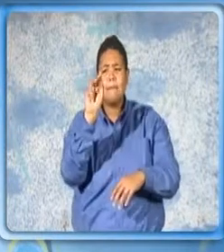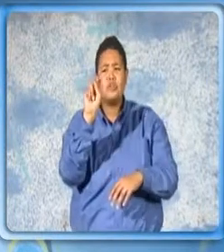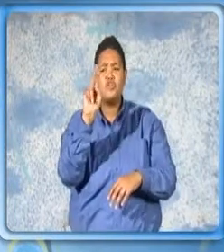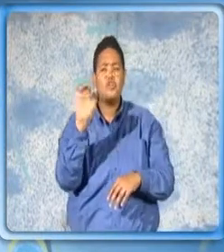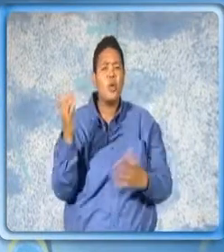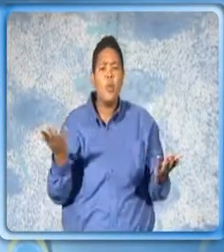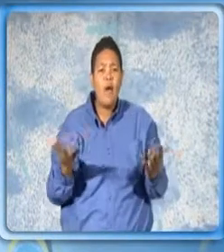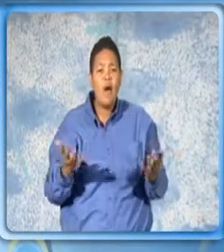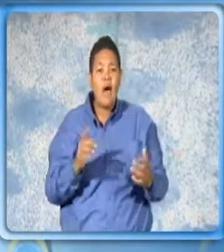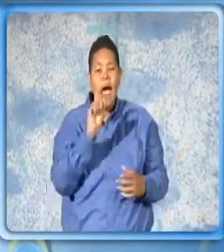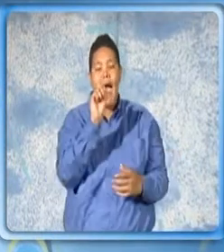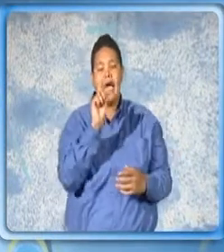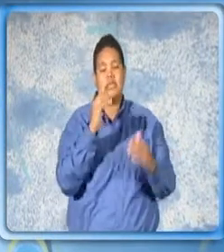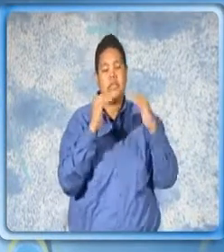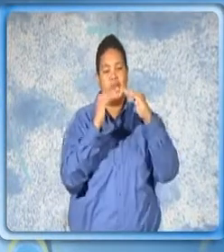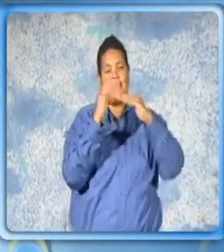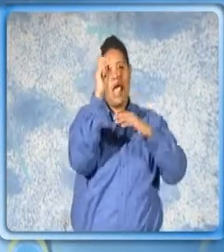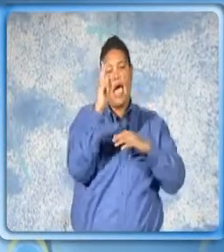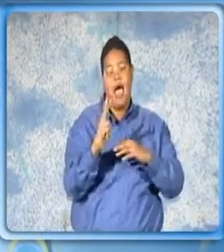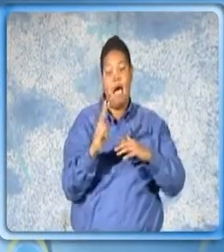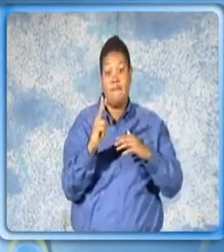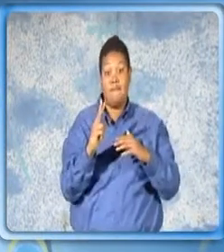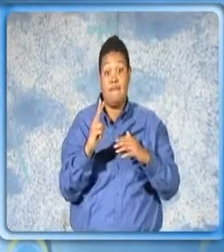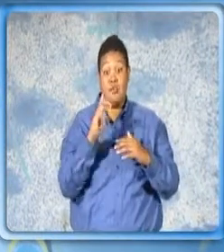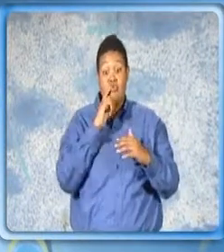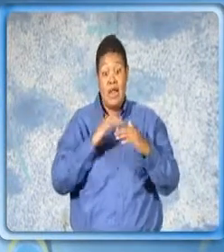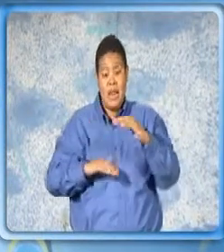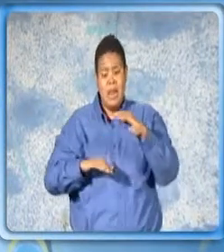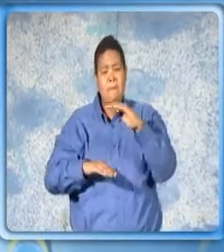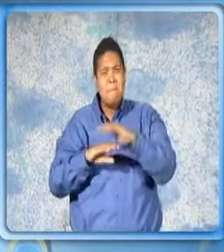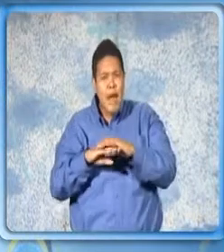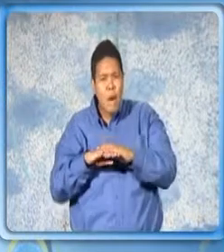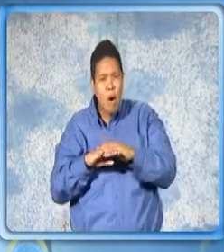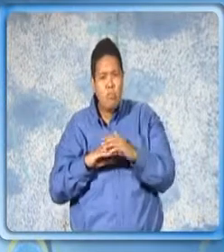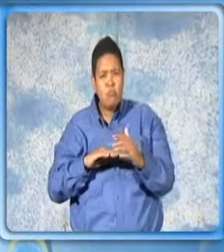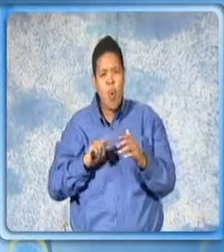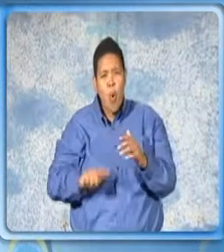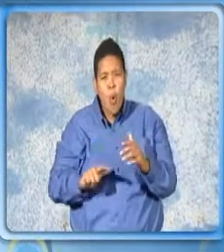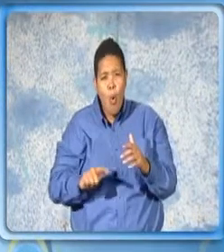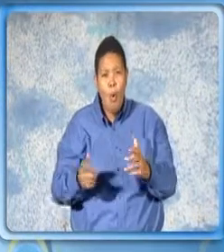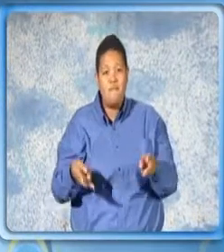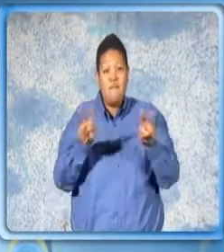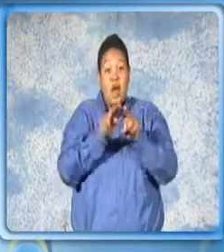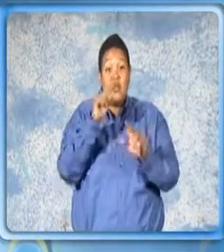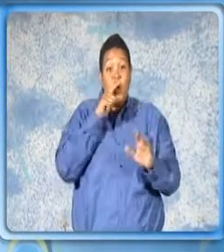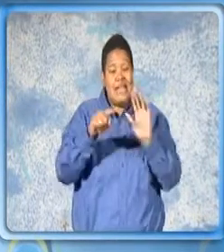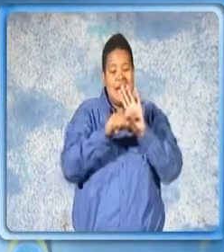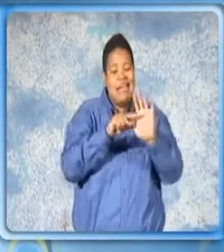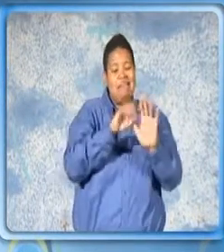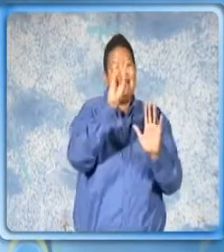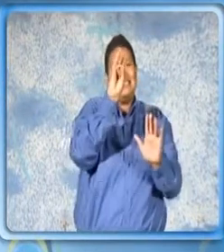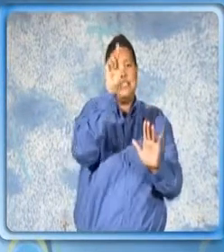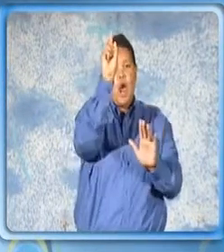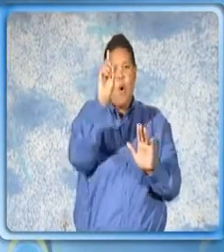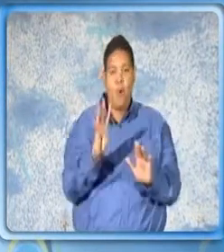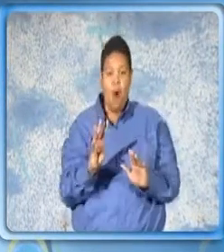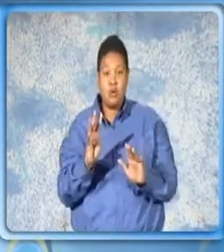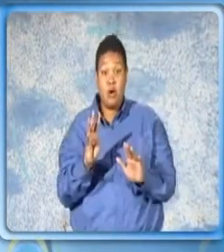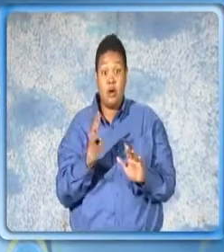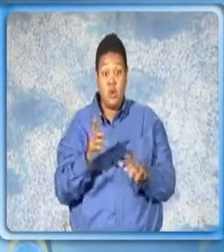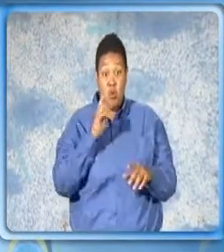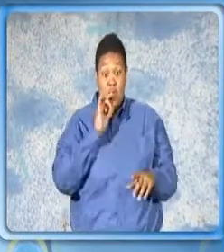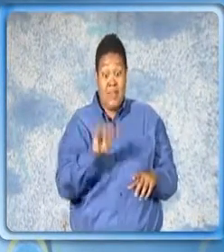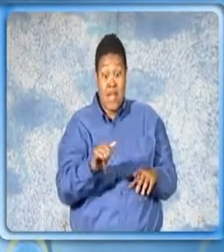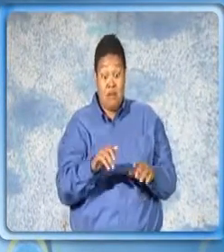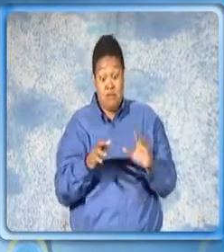X equals 1/2. The minimum value would be negative 6.25. So the coordinates